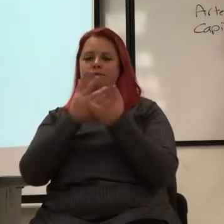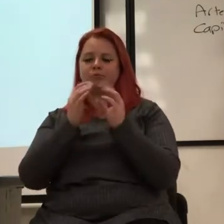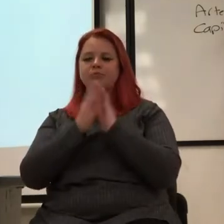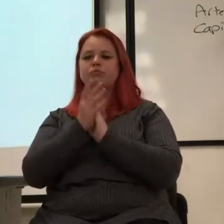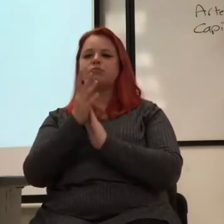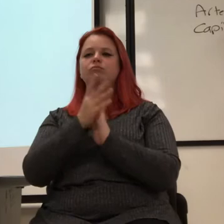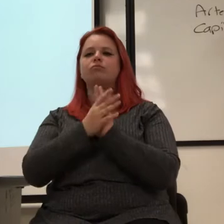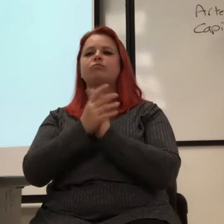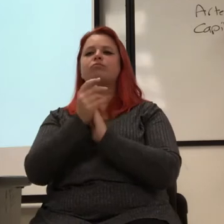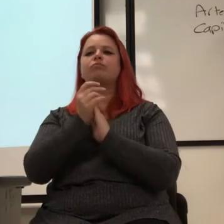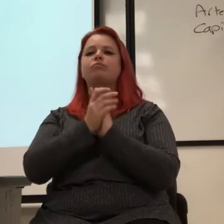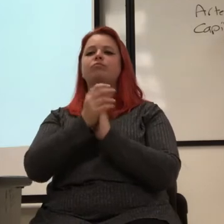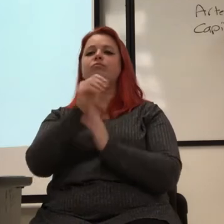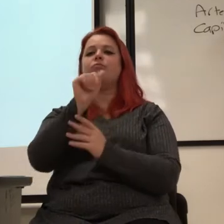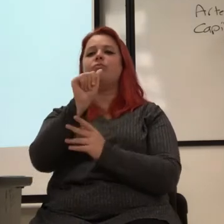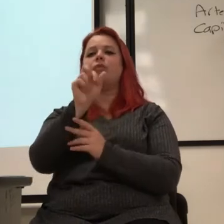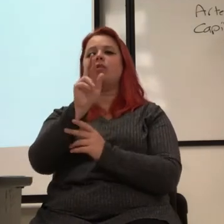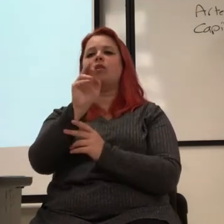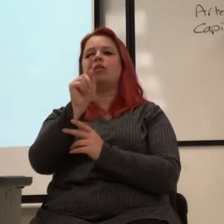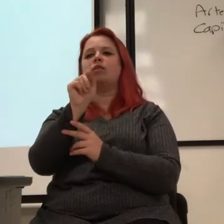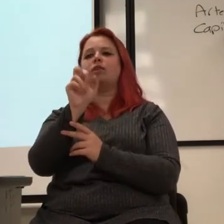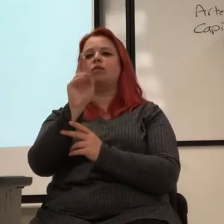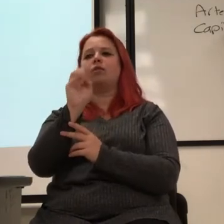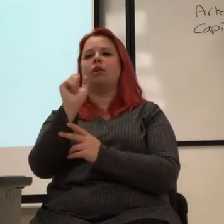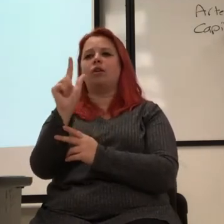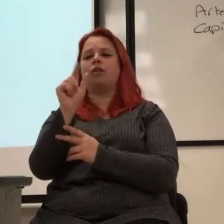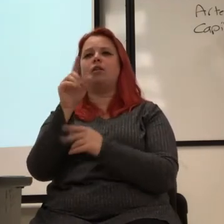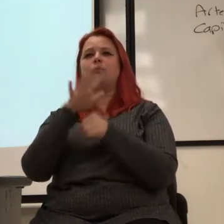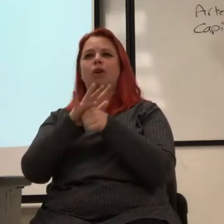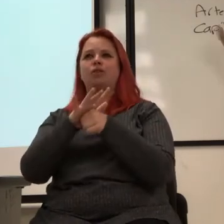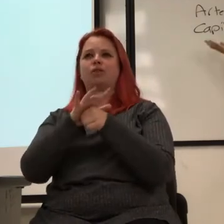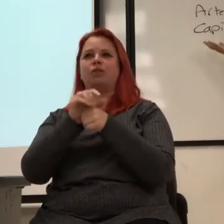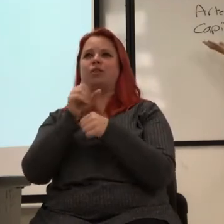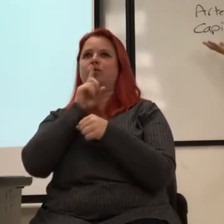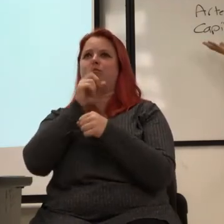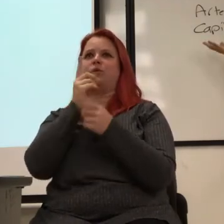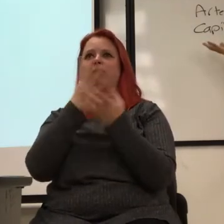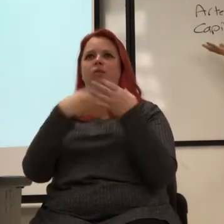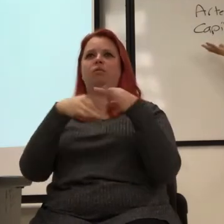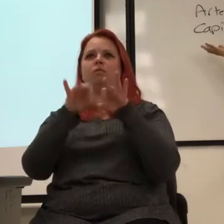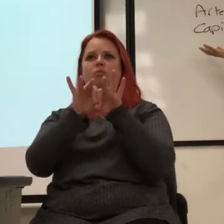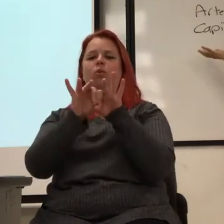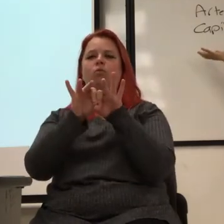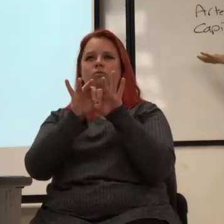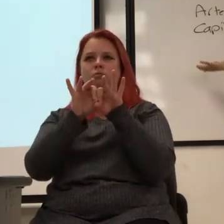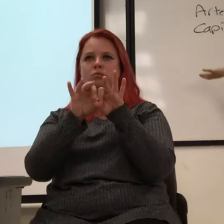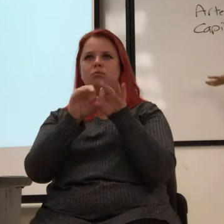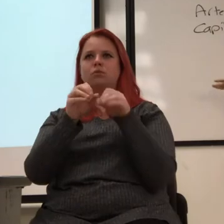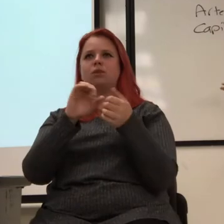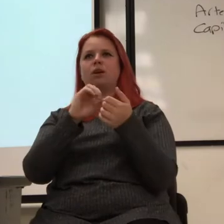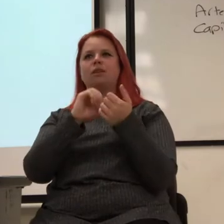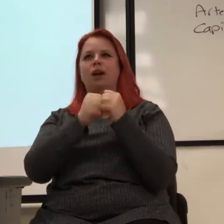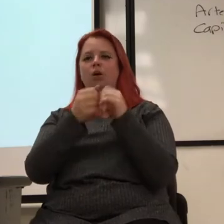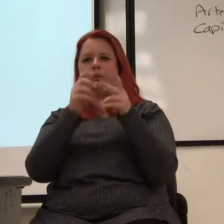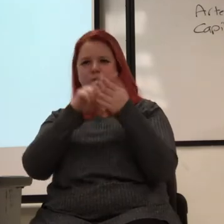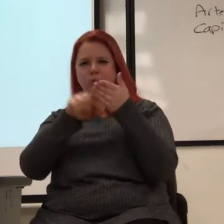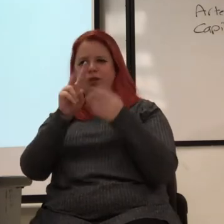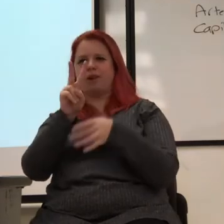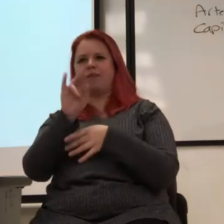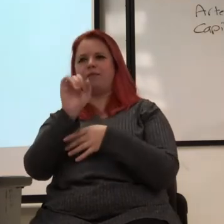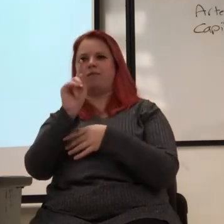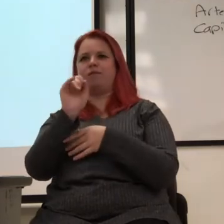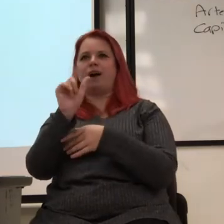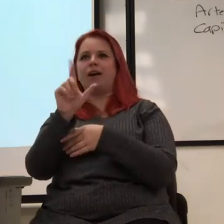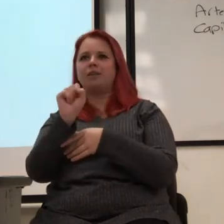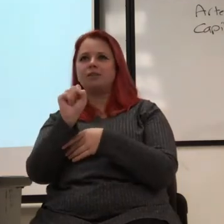arteries. Arterial pressure is a vital sign of life, right? We take someone's vitals. I mean, I'm